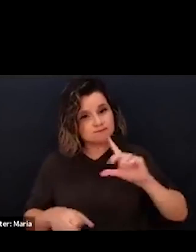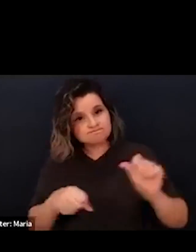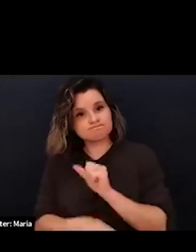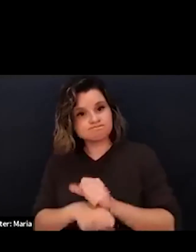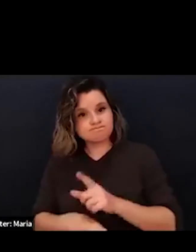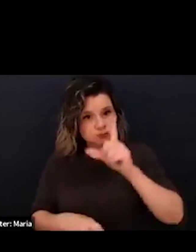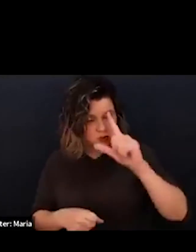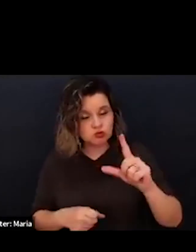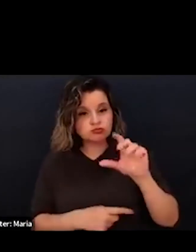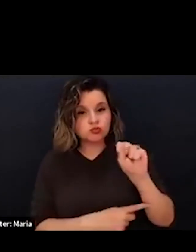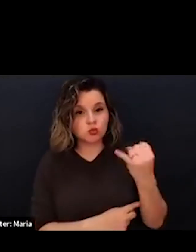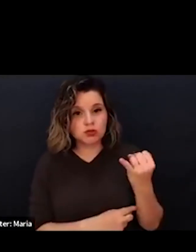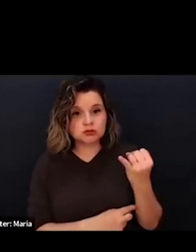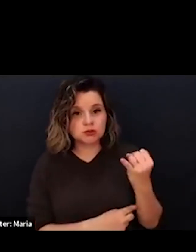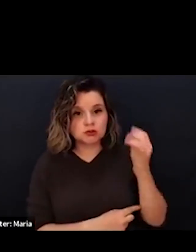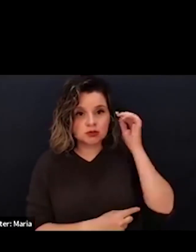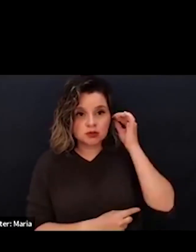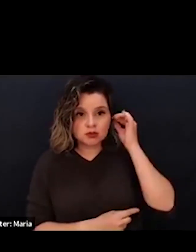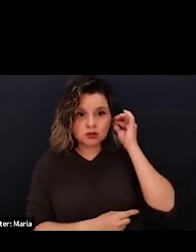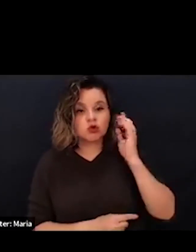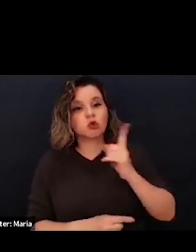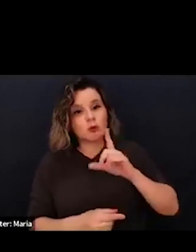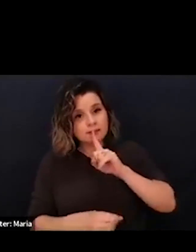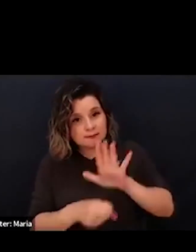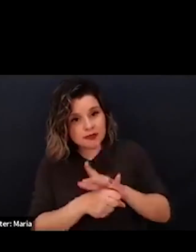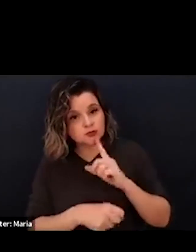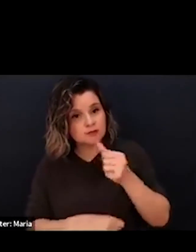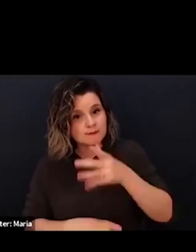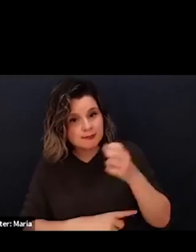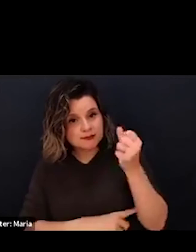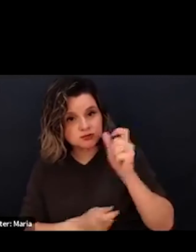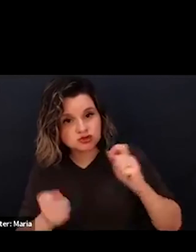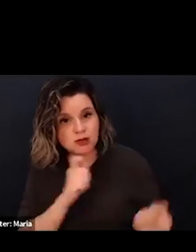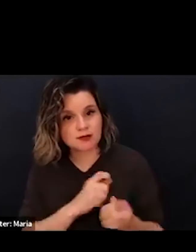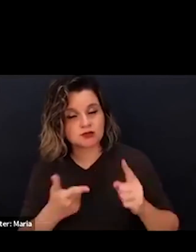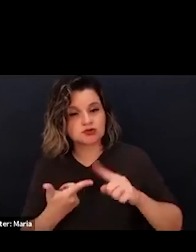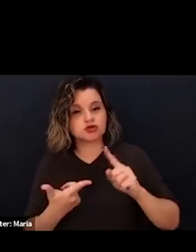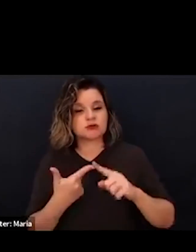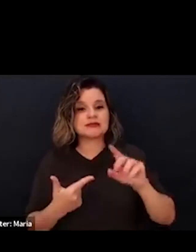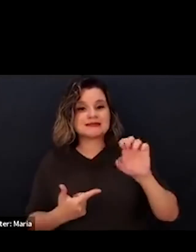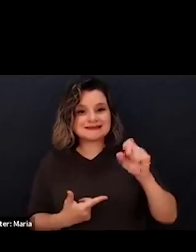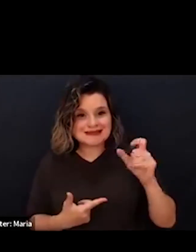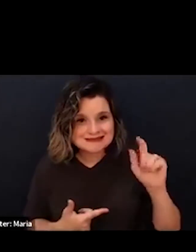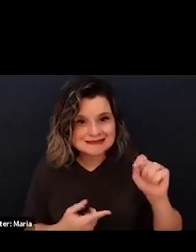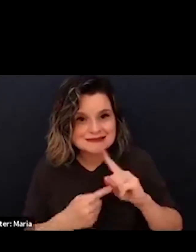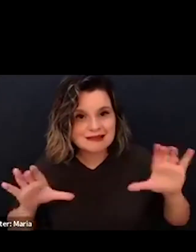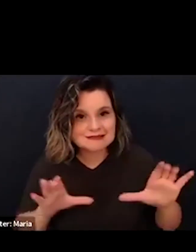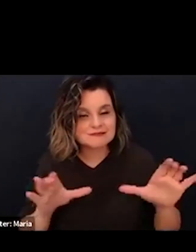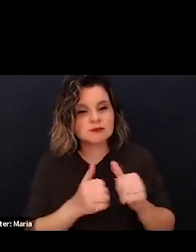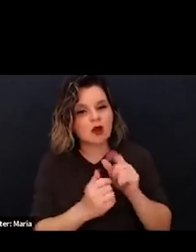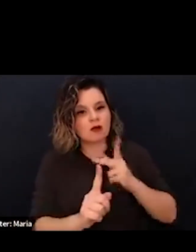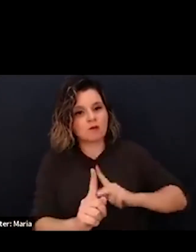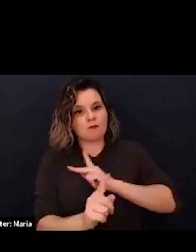to feminist change, you're committed to anti-sexist activism on, like I said, on a personal